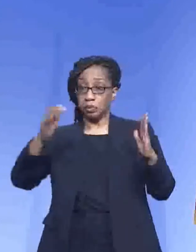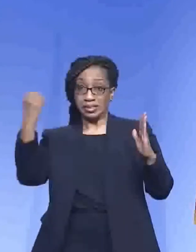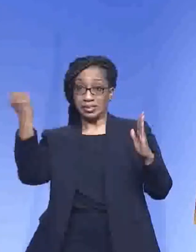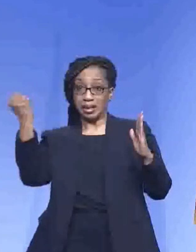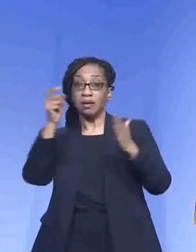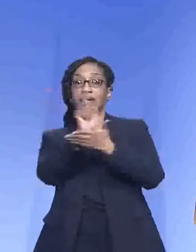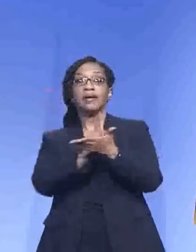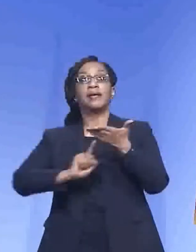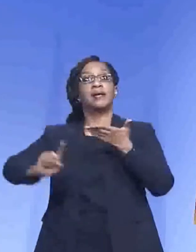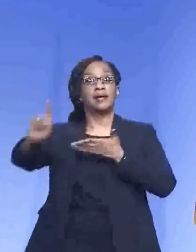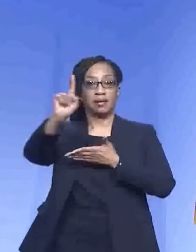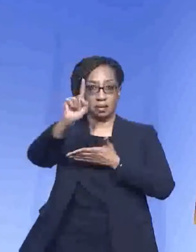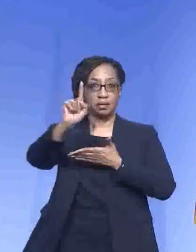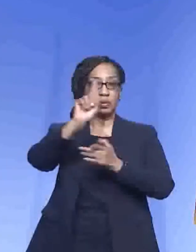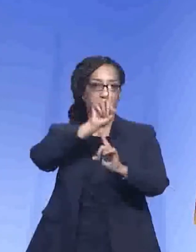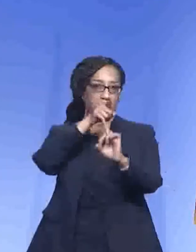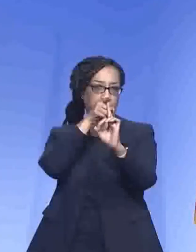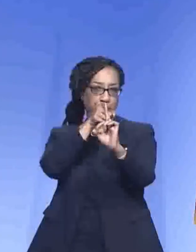week.